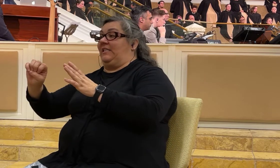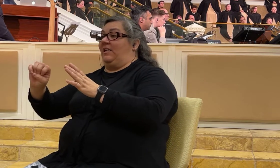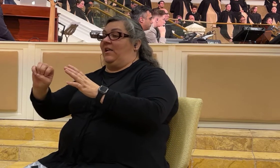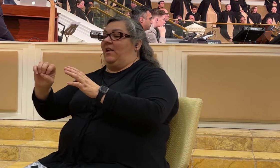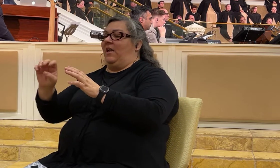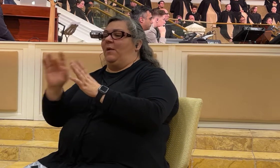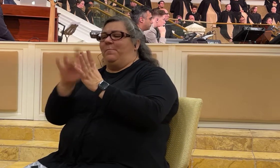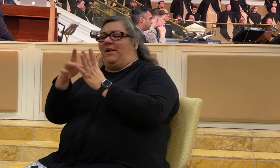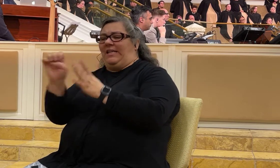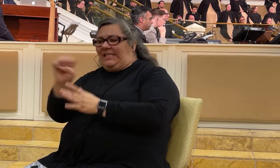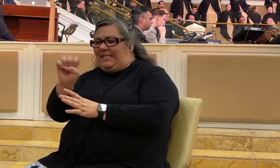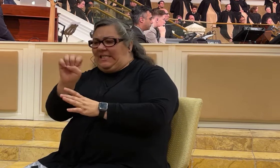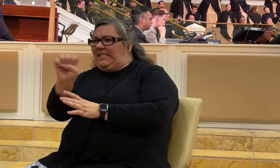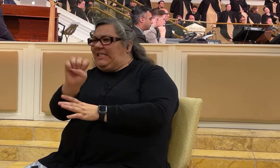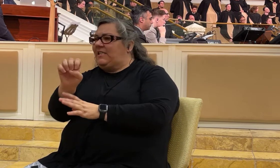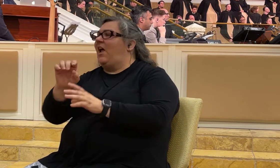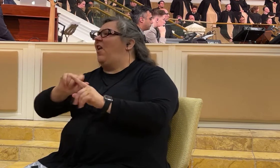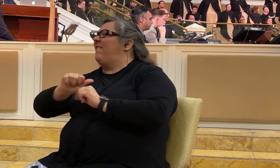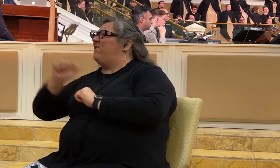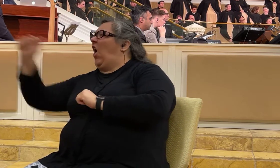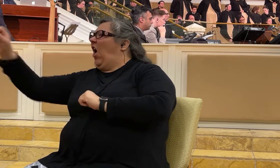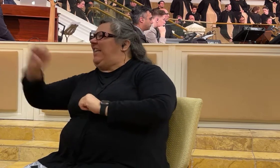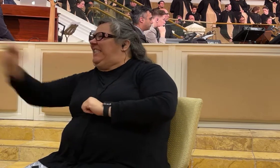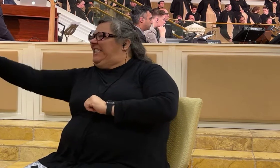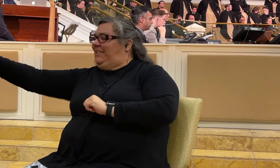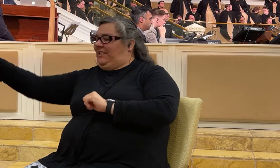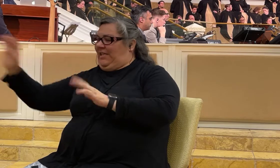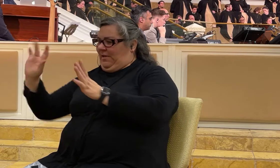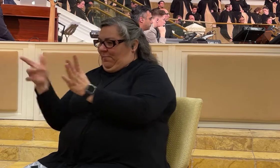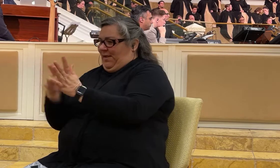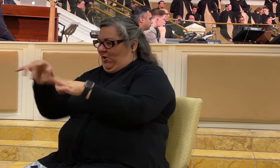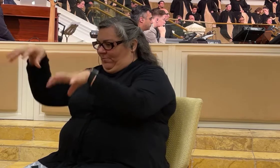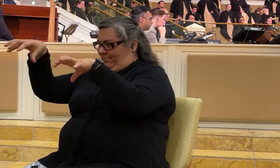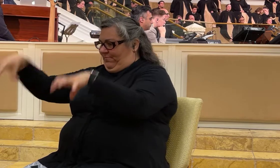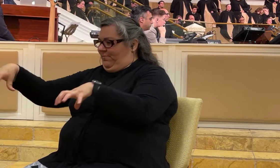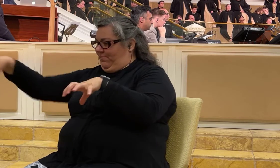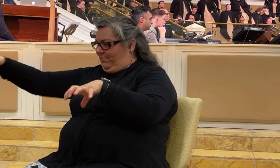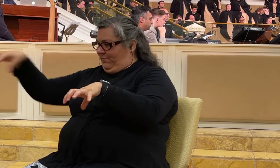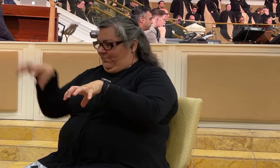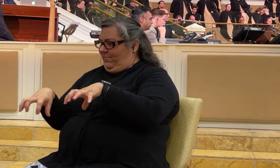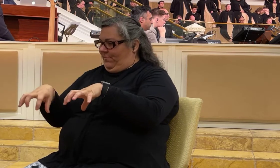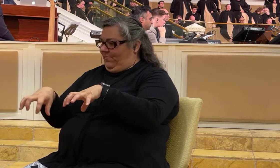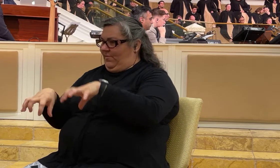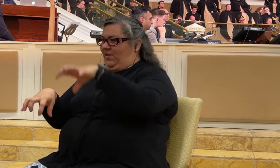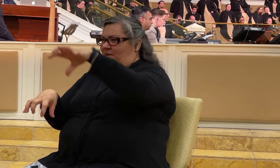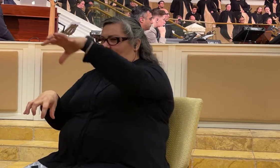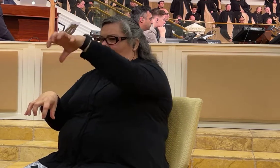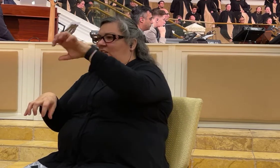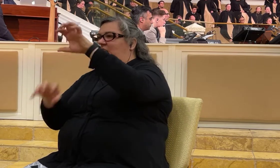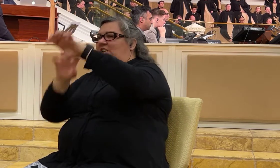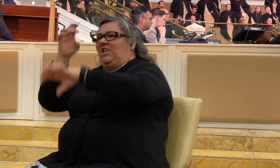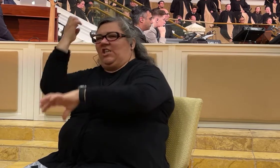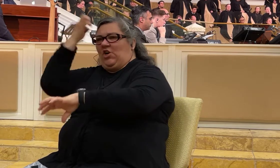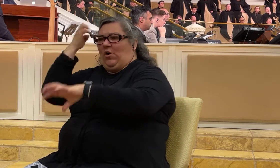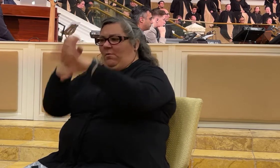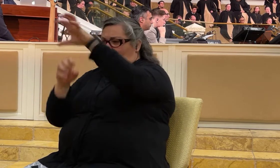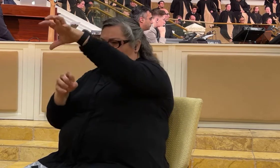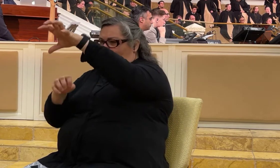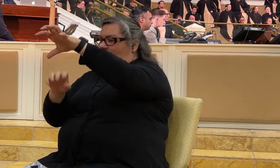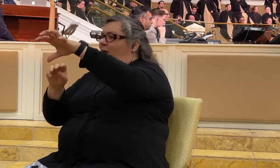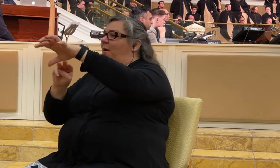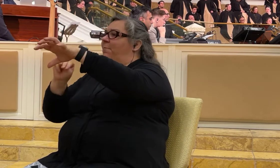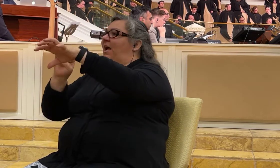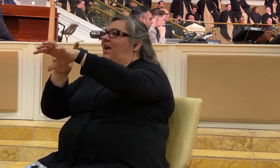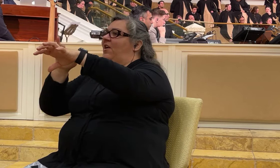place just below and east of Europe. The Mediterranean Sea is the top